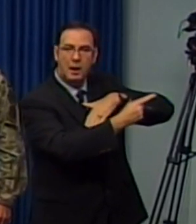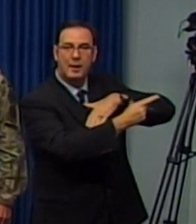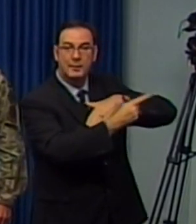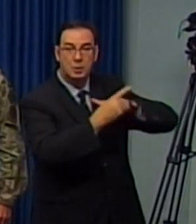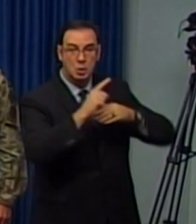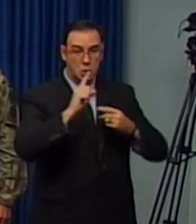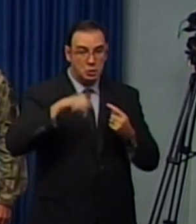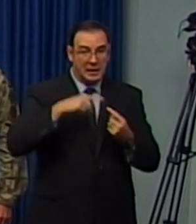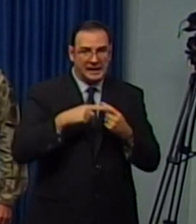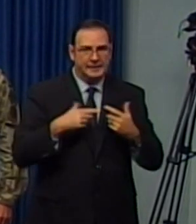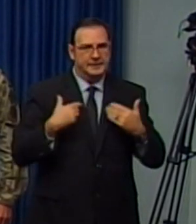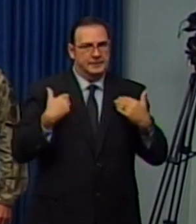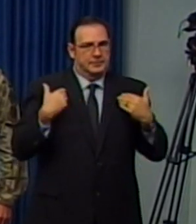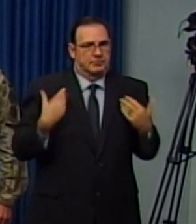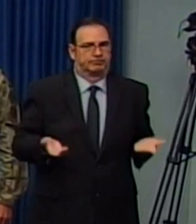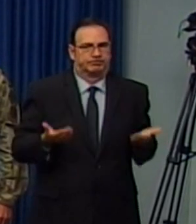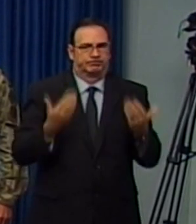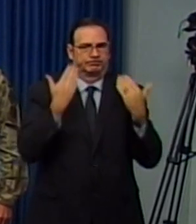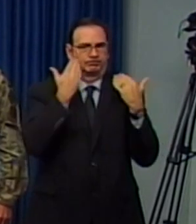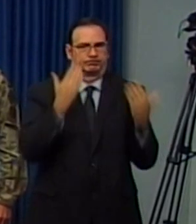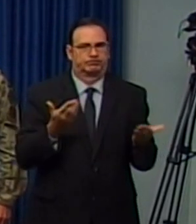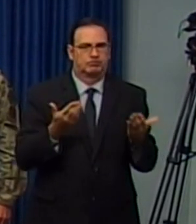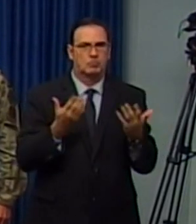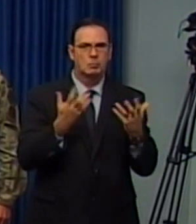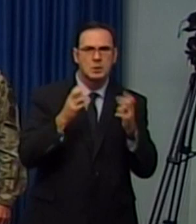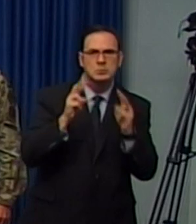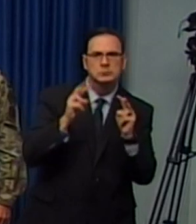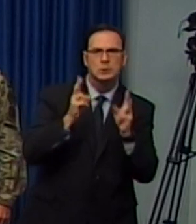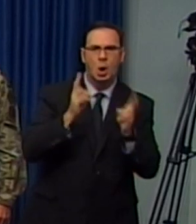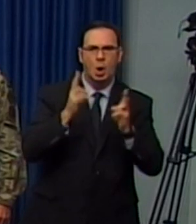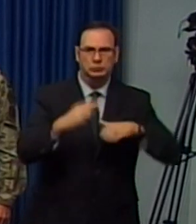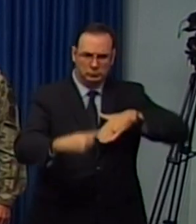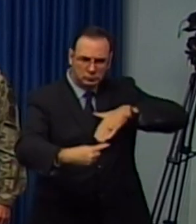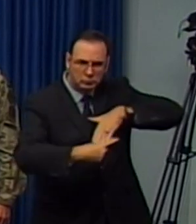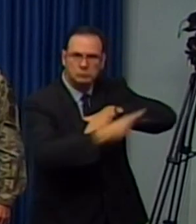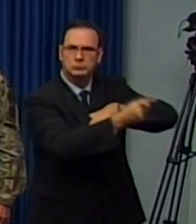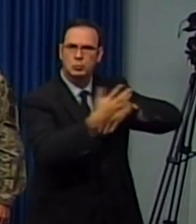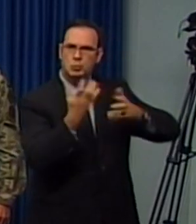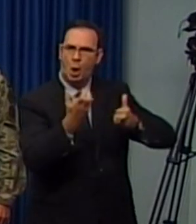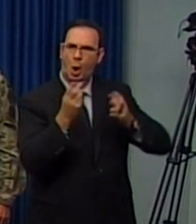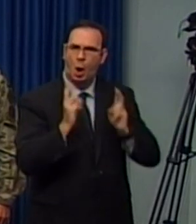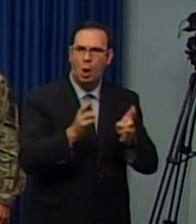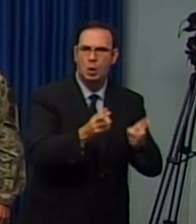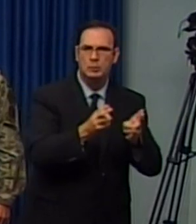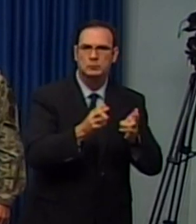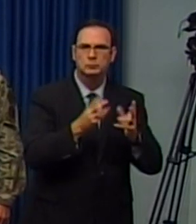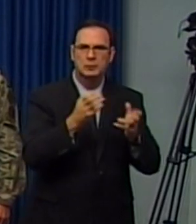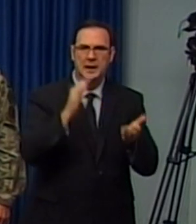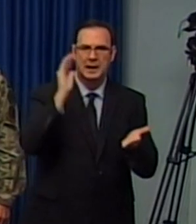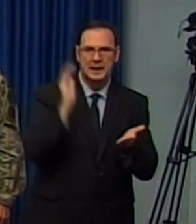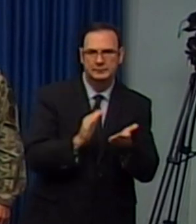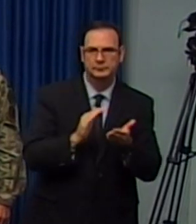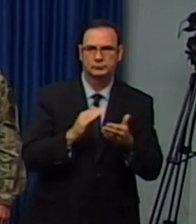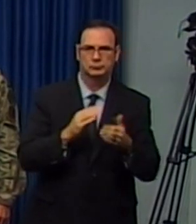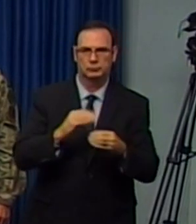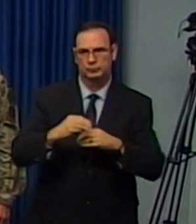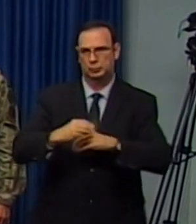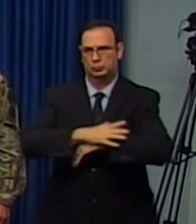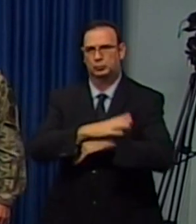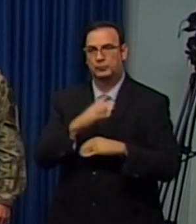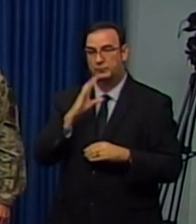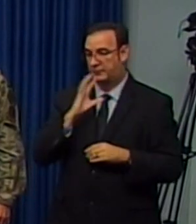north. Obviously, we want to have that turn as quickly as possible to minimize the impacts on Florida. But if you look at